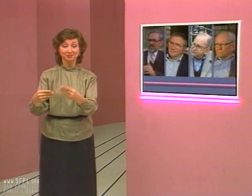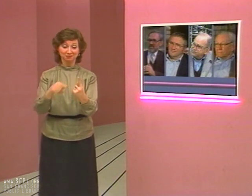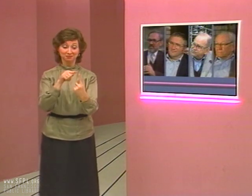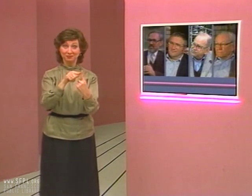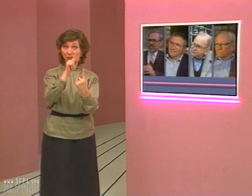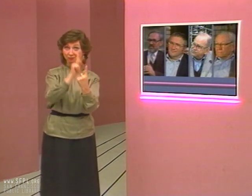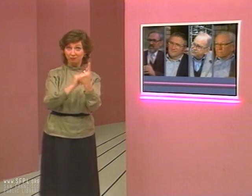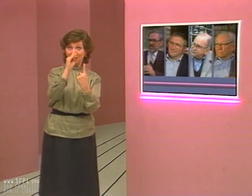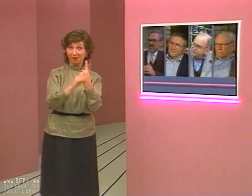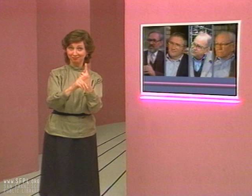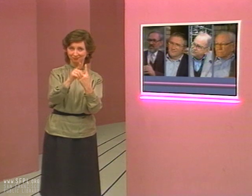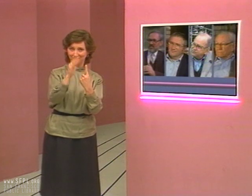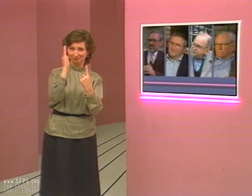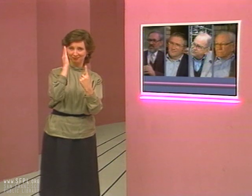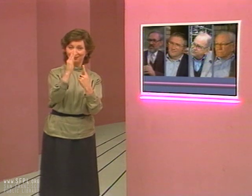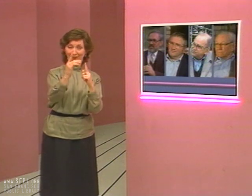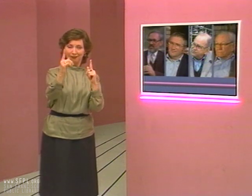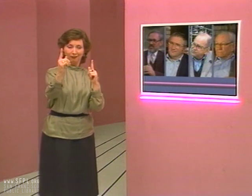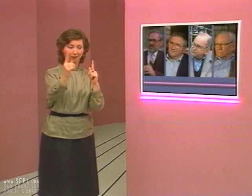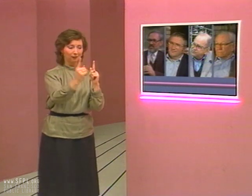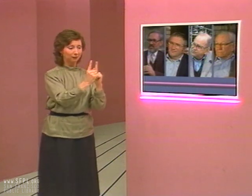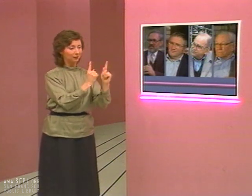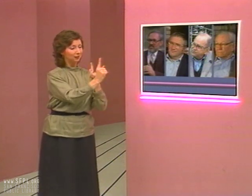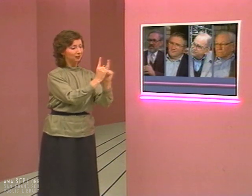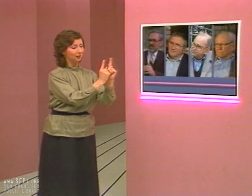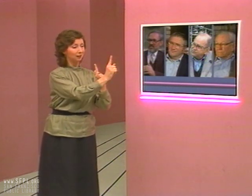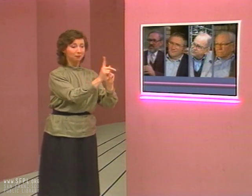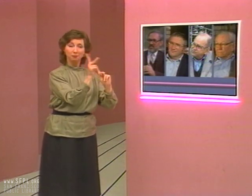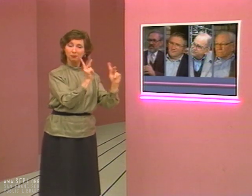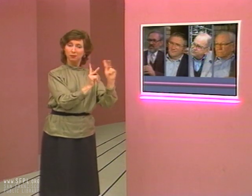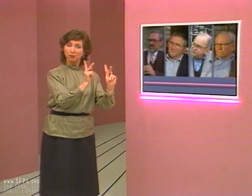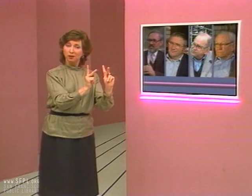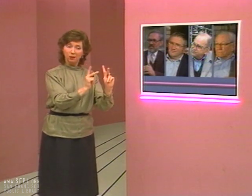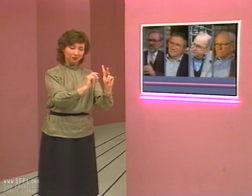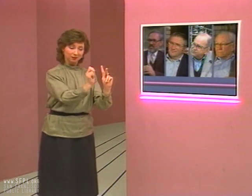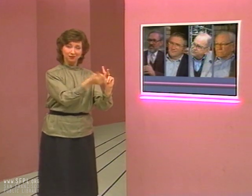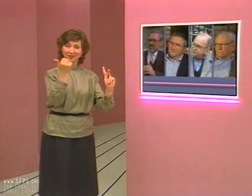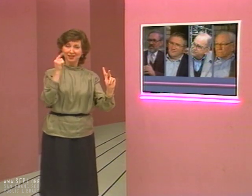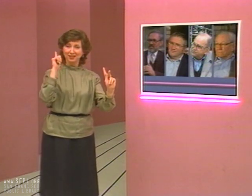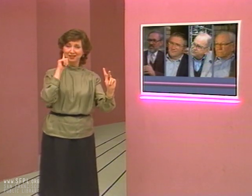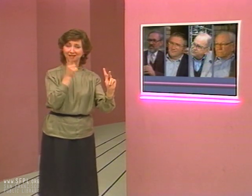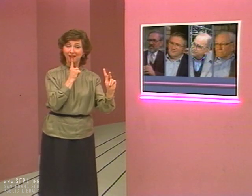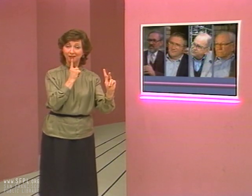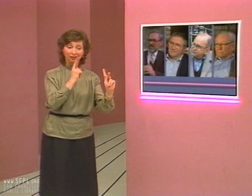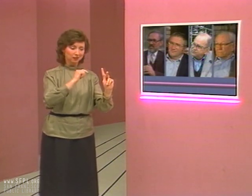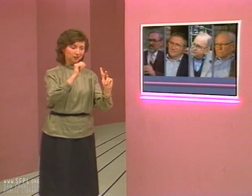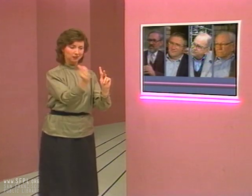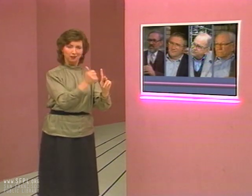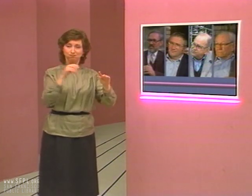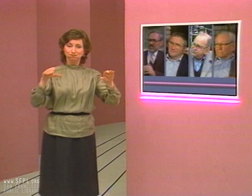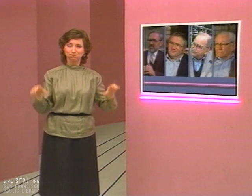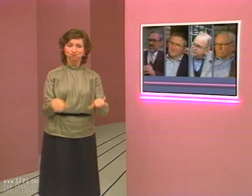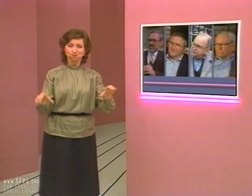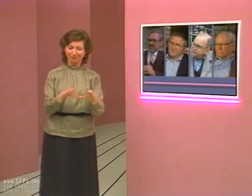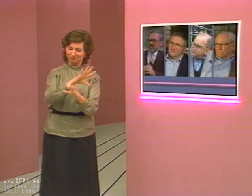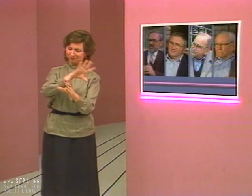In this program, you will be meeting deaf people who are a part of our history. With the advantage of their